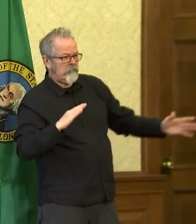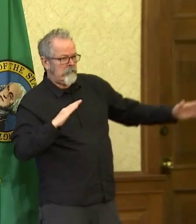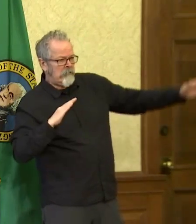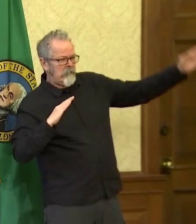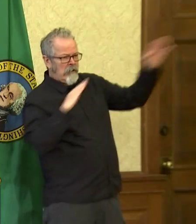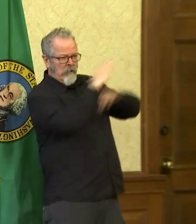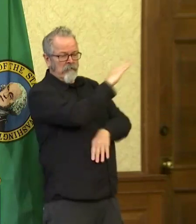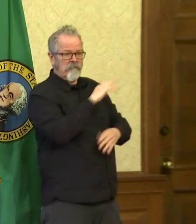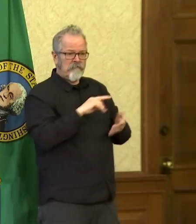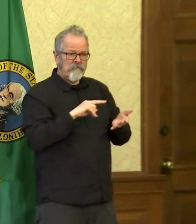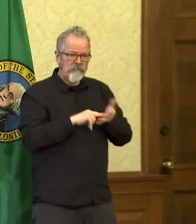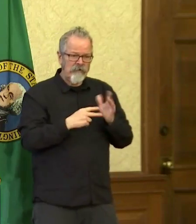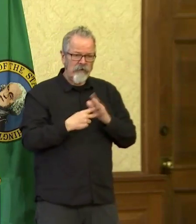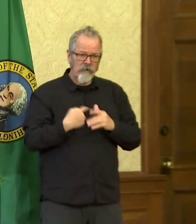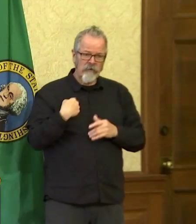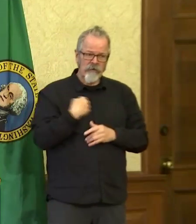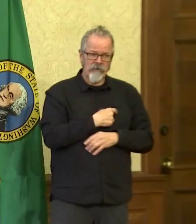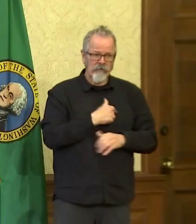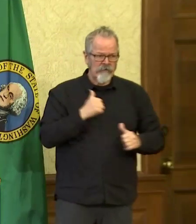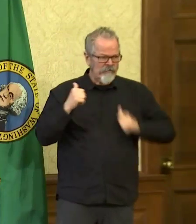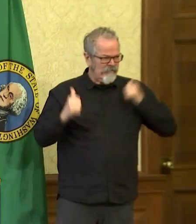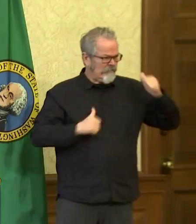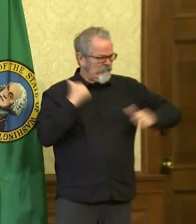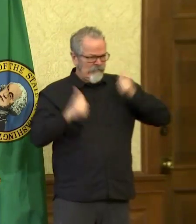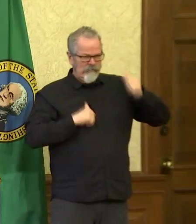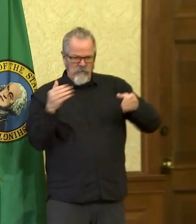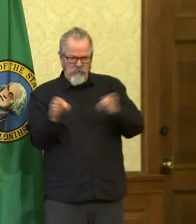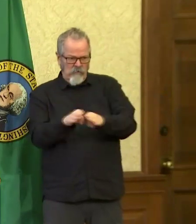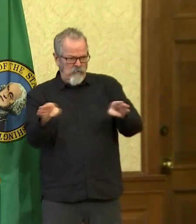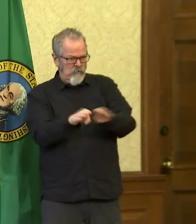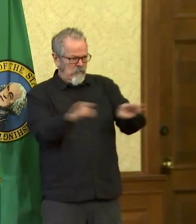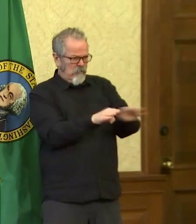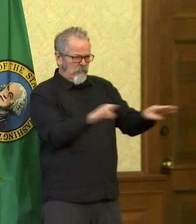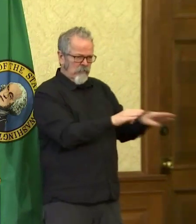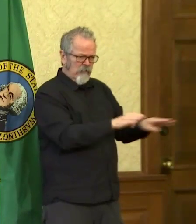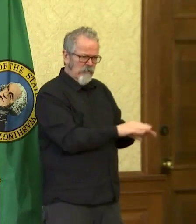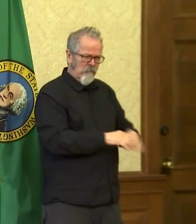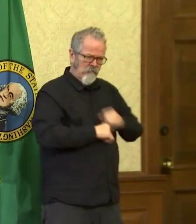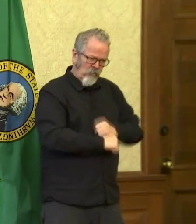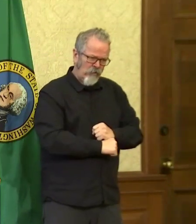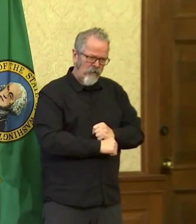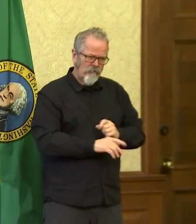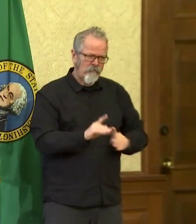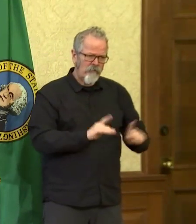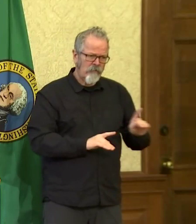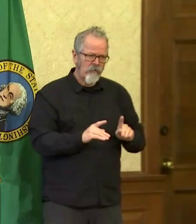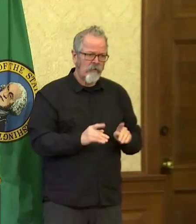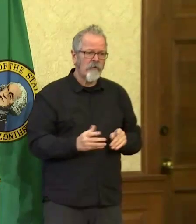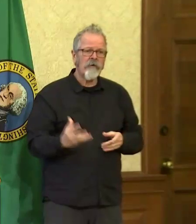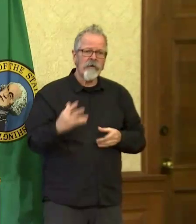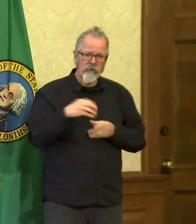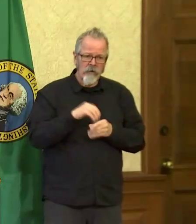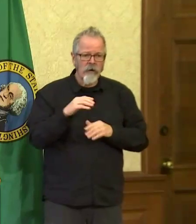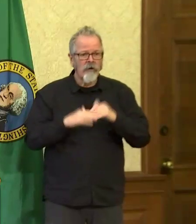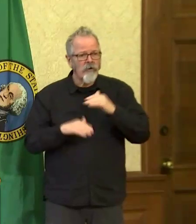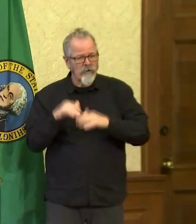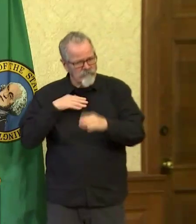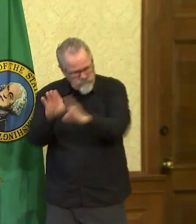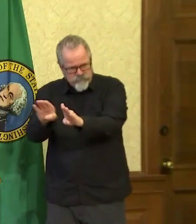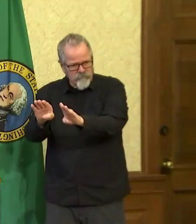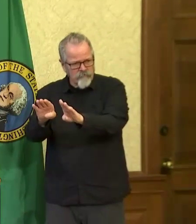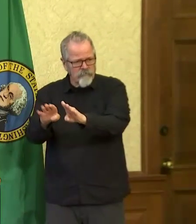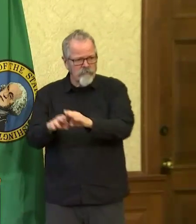a construction restriction while other states did not. And there's a reason for that. We knew we were first